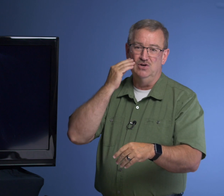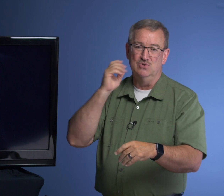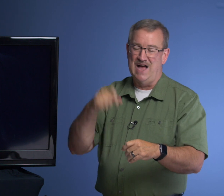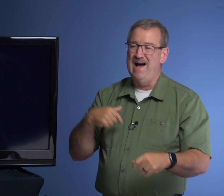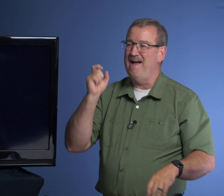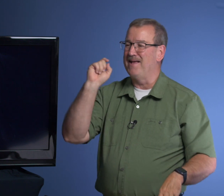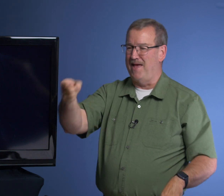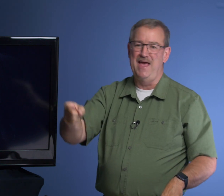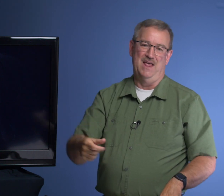knows,